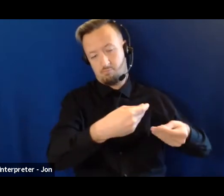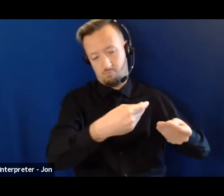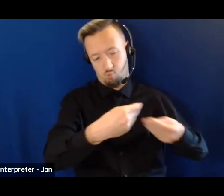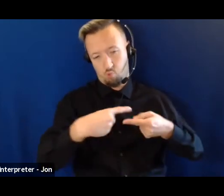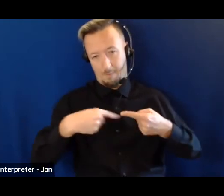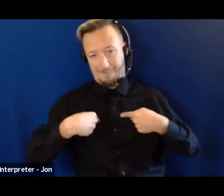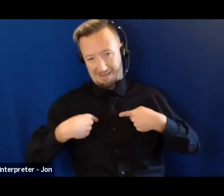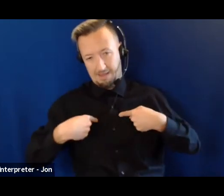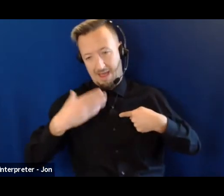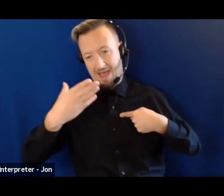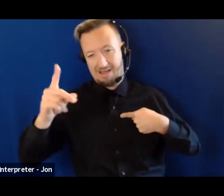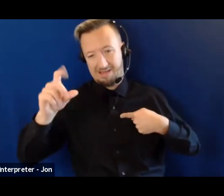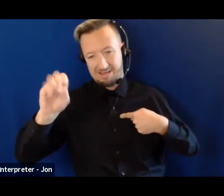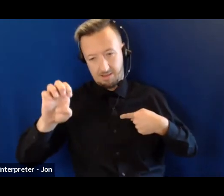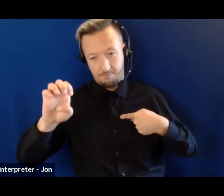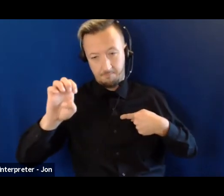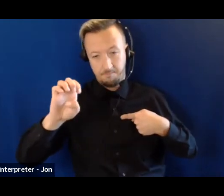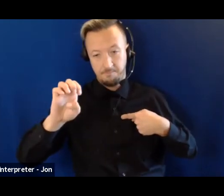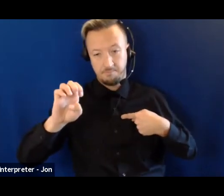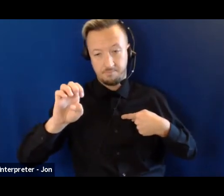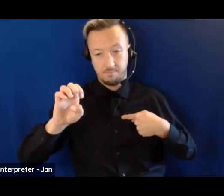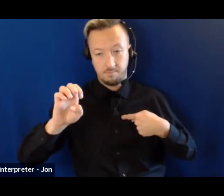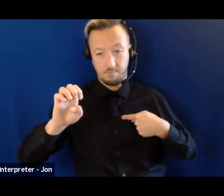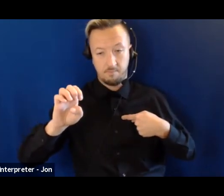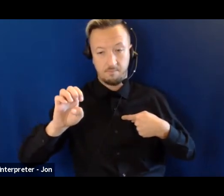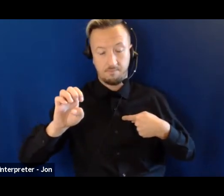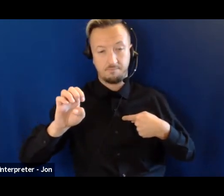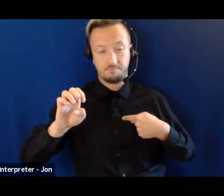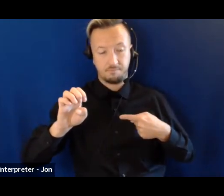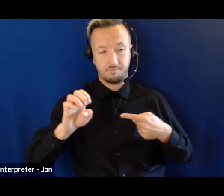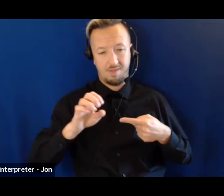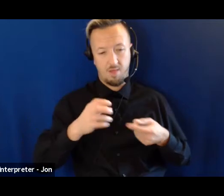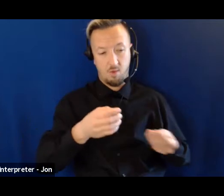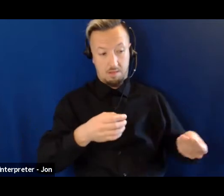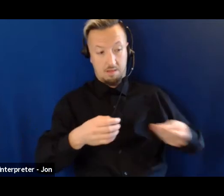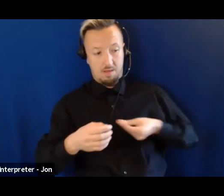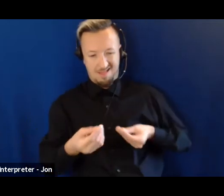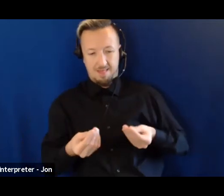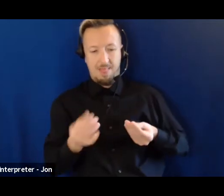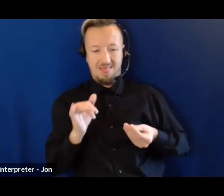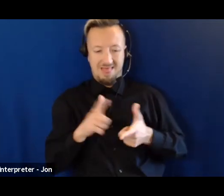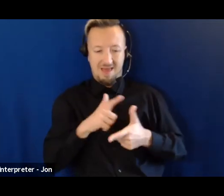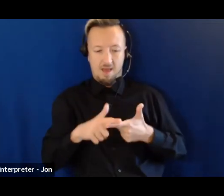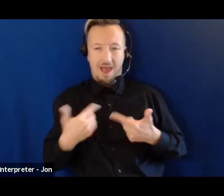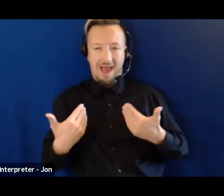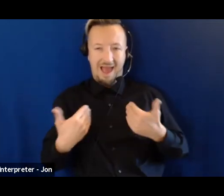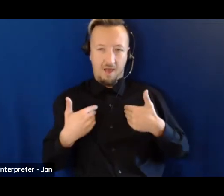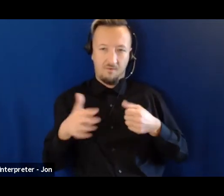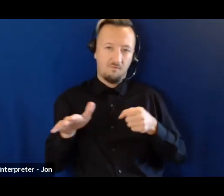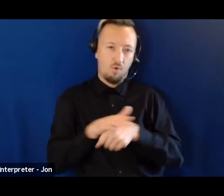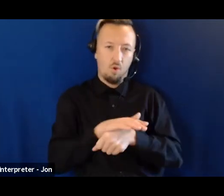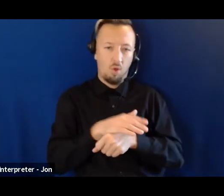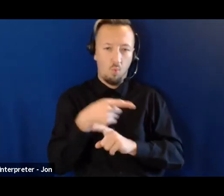DSC. And so then that gives me, you know, a full month to put the rest of the